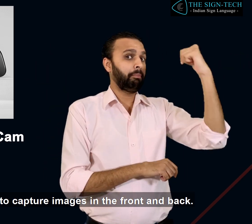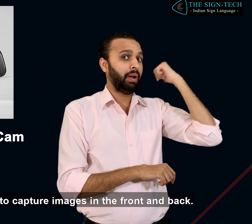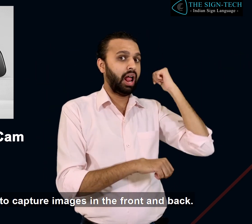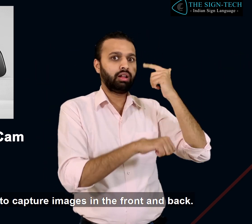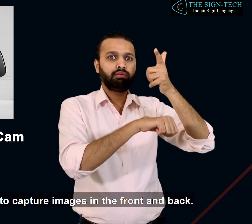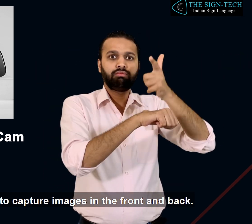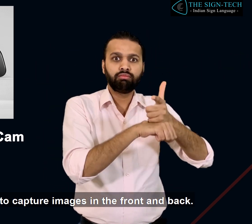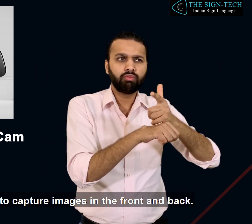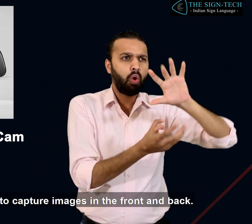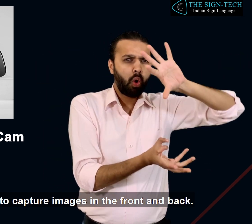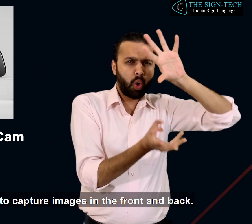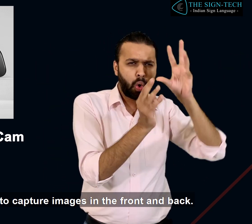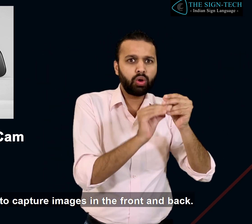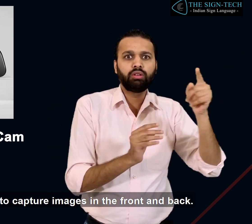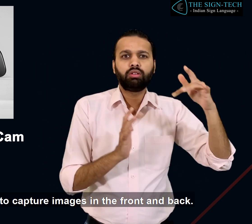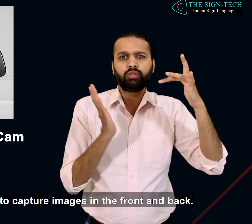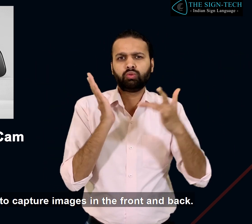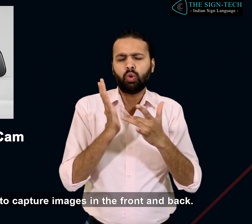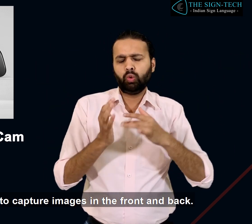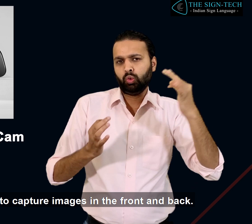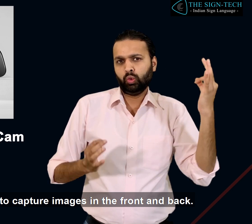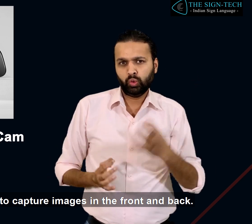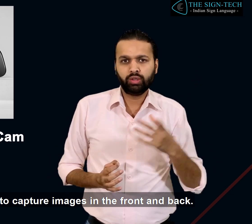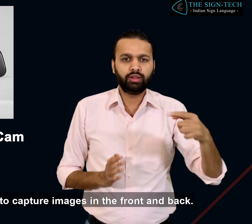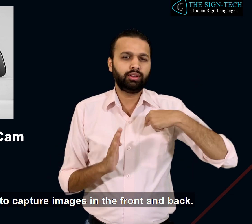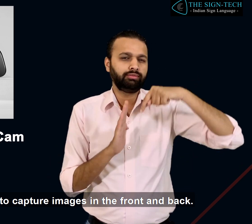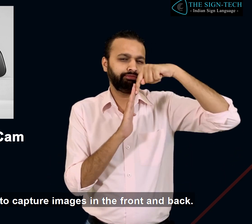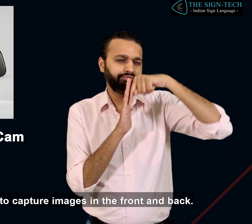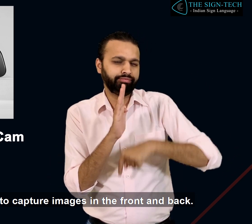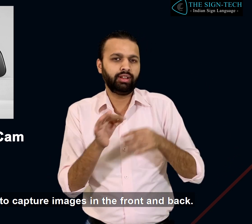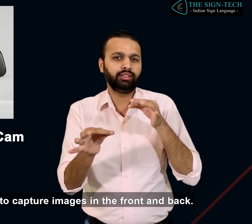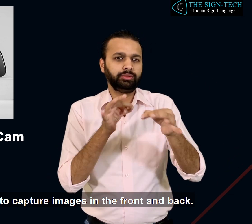is the latest technology to capture images in the front and back.